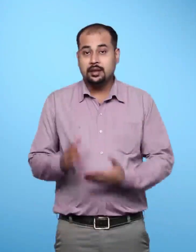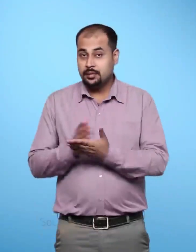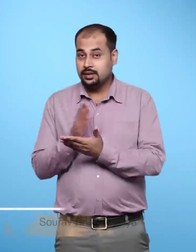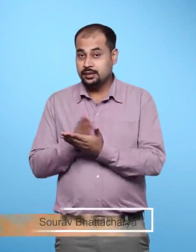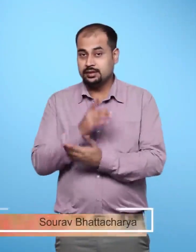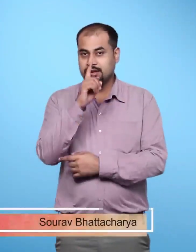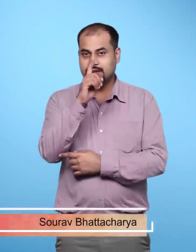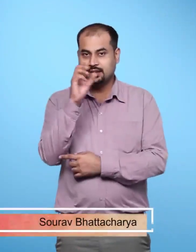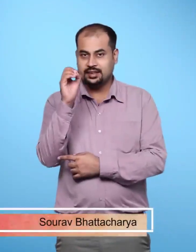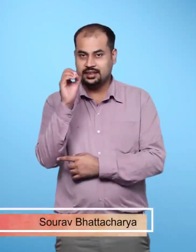Page 10.